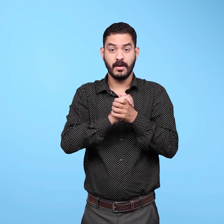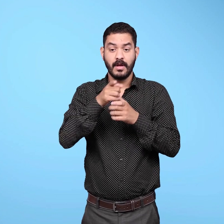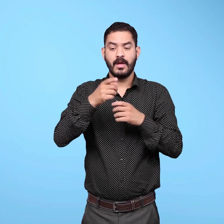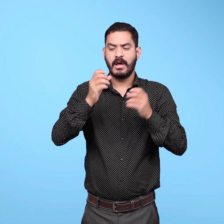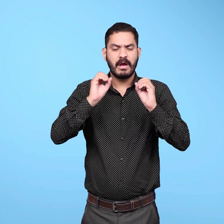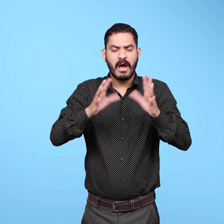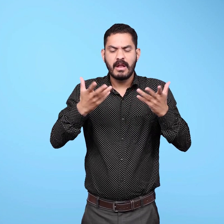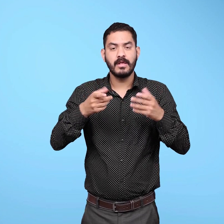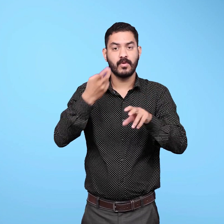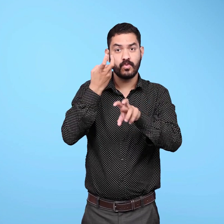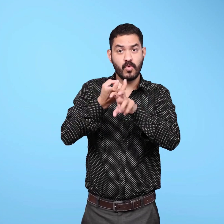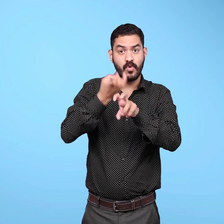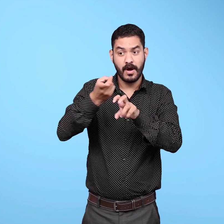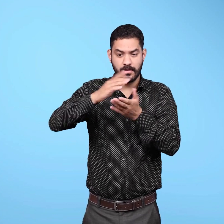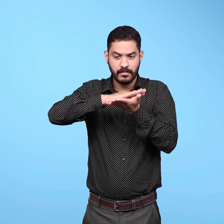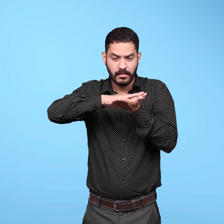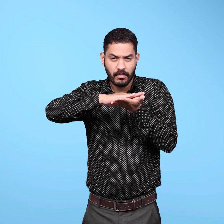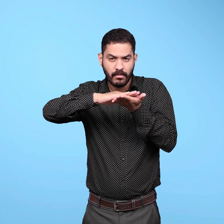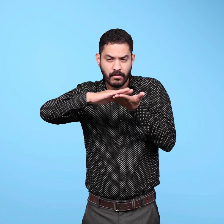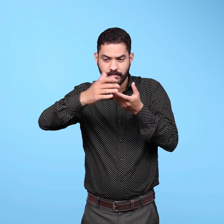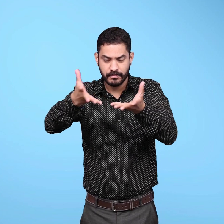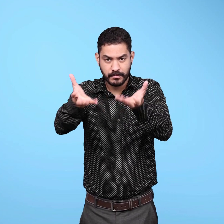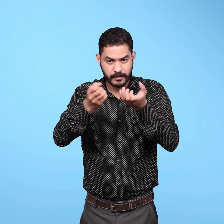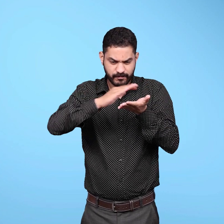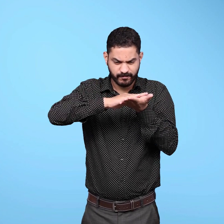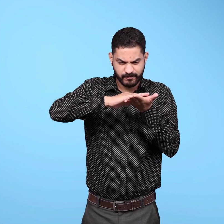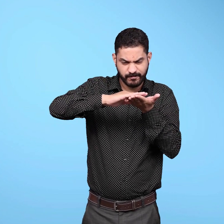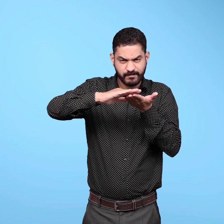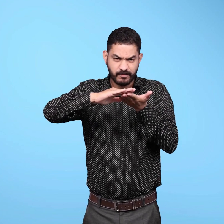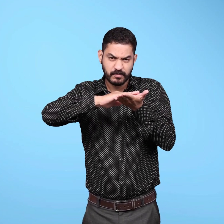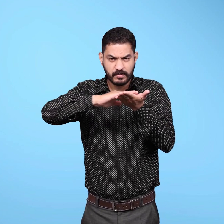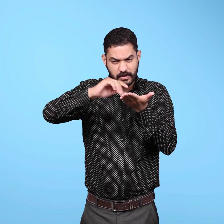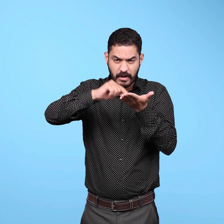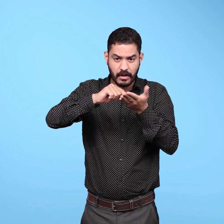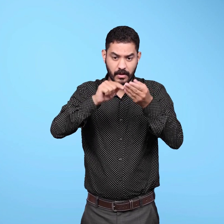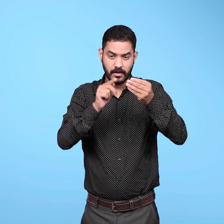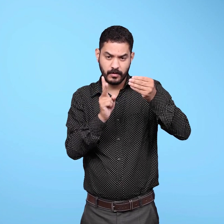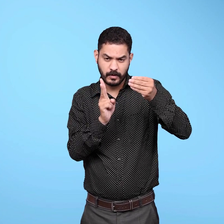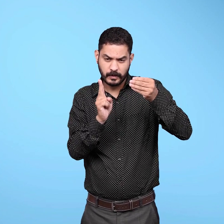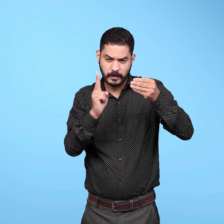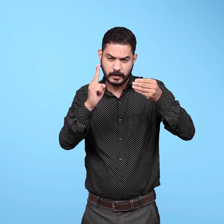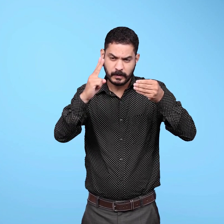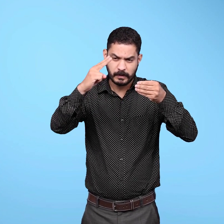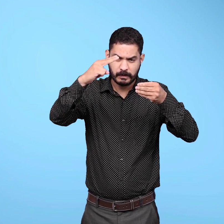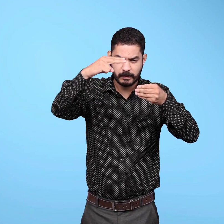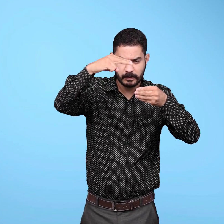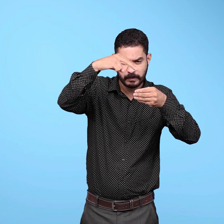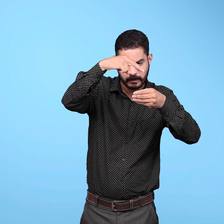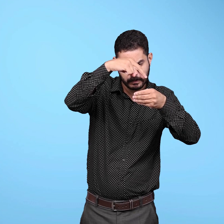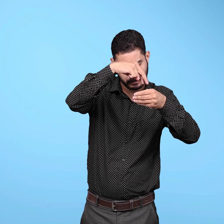either cut out of metal sheets or made out of flattened metal globules, which